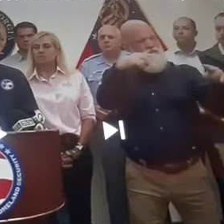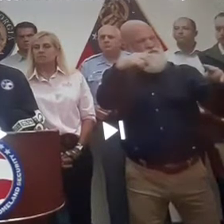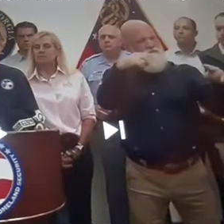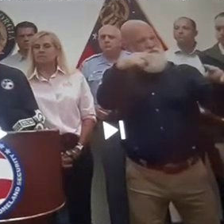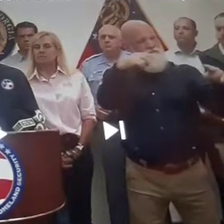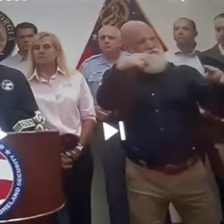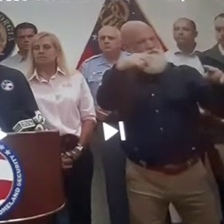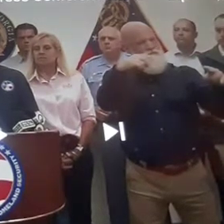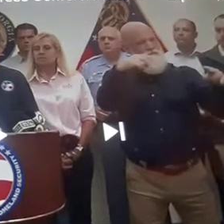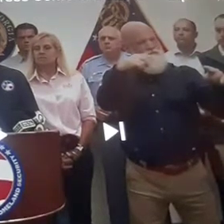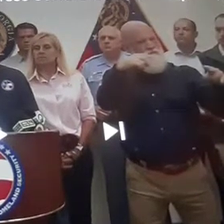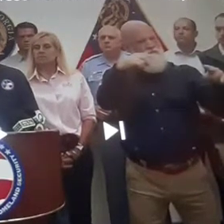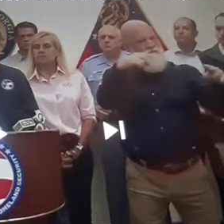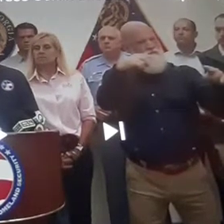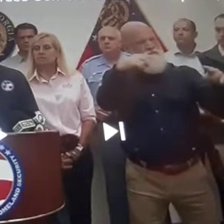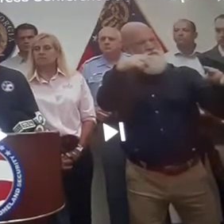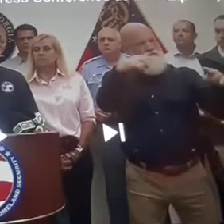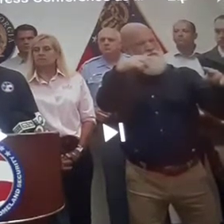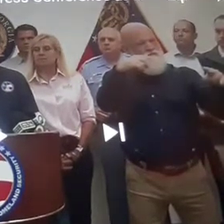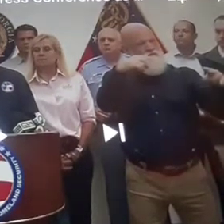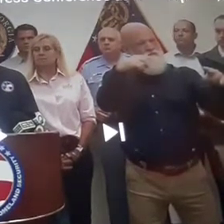and you, and me, and you.